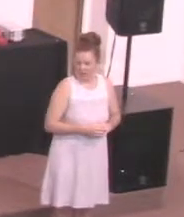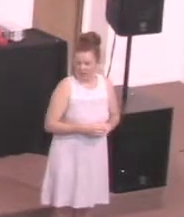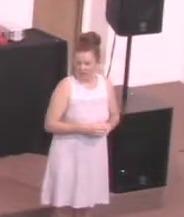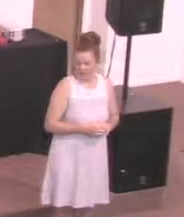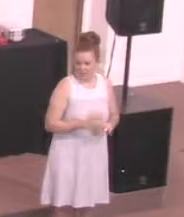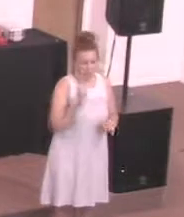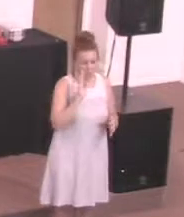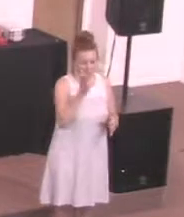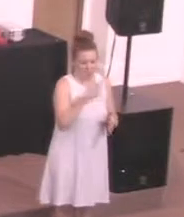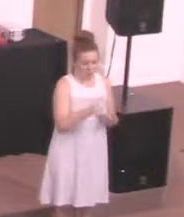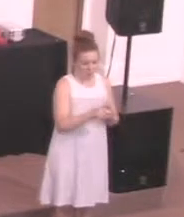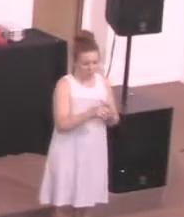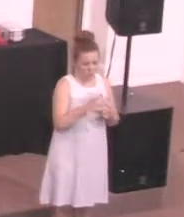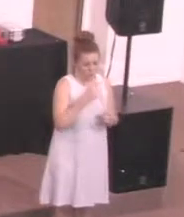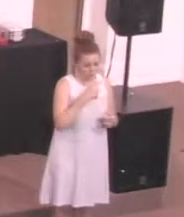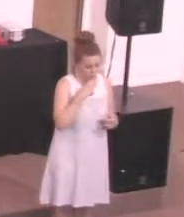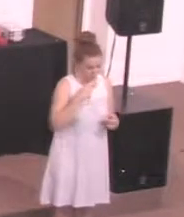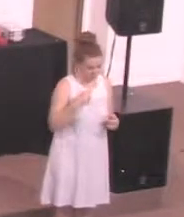It'll never run dry.